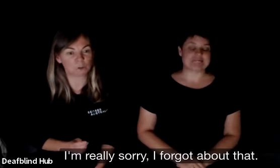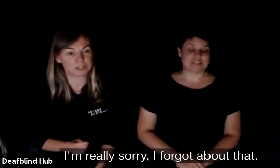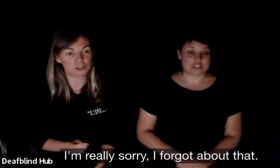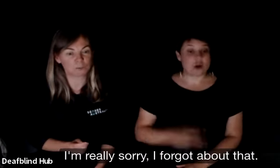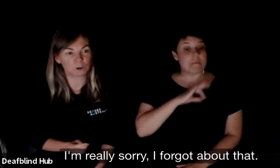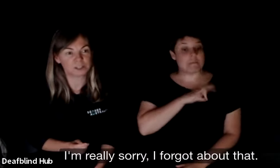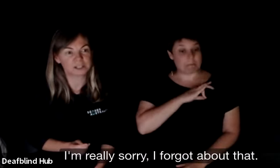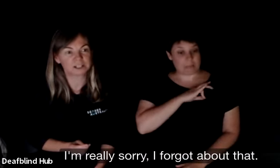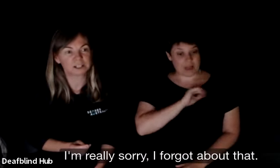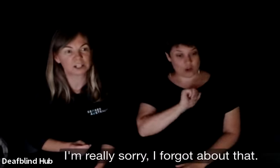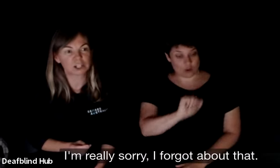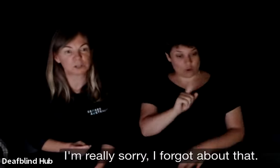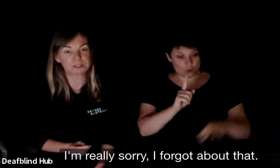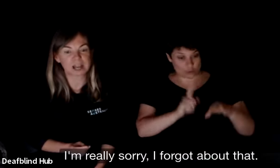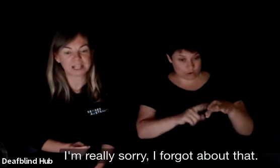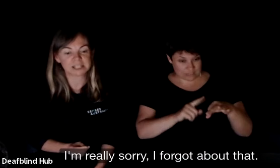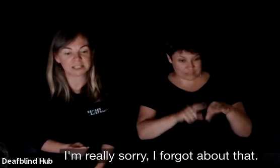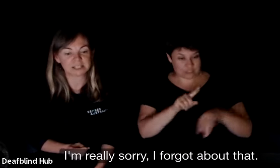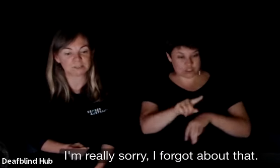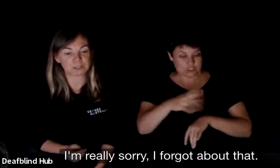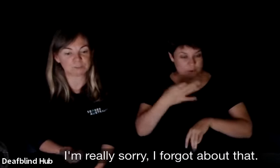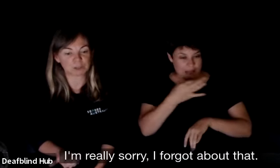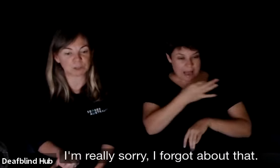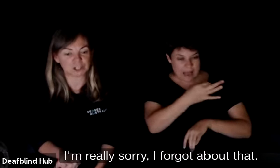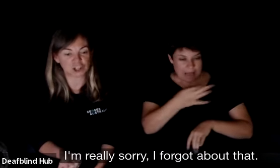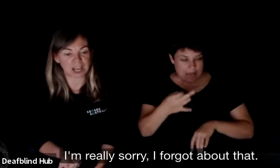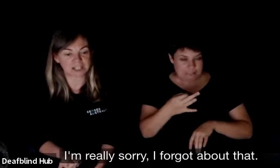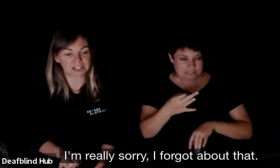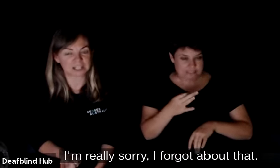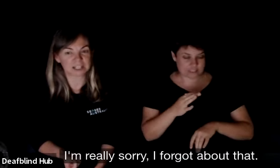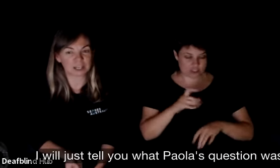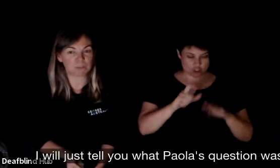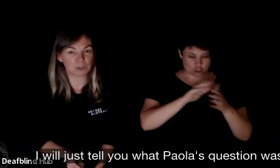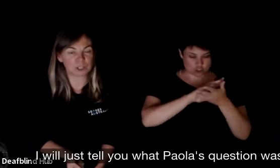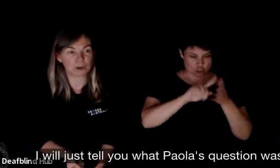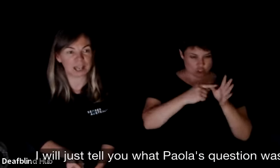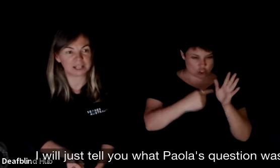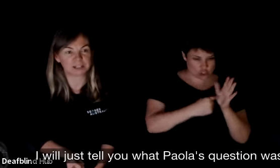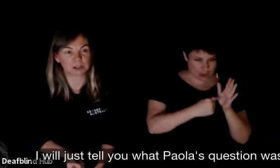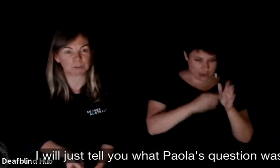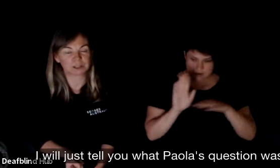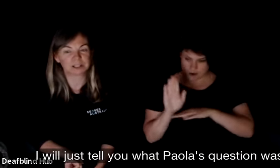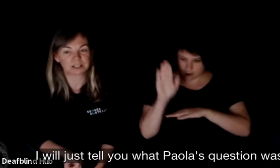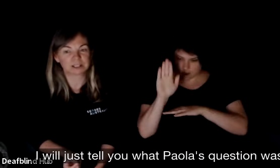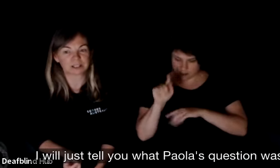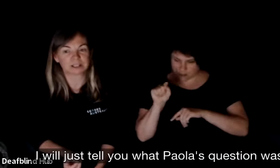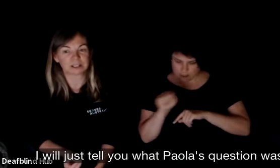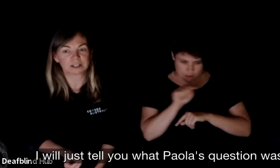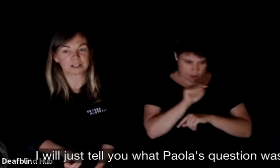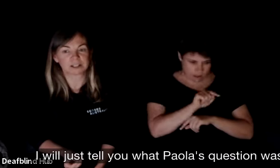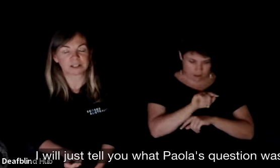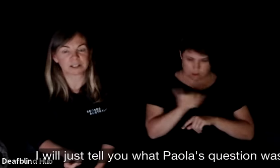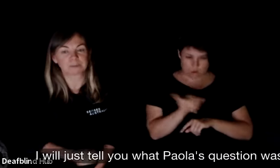Paola's question was. She was asking the difference between chat and putting your hand up.